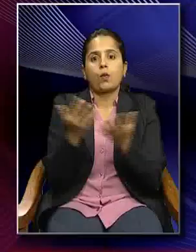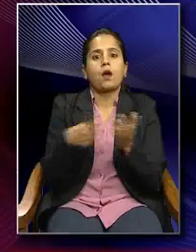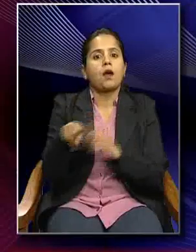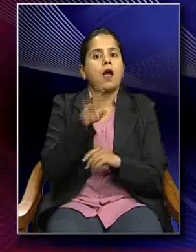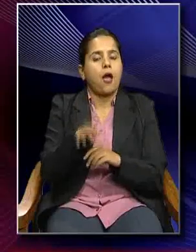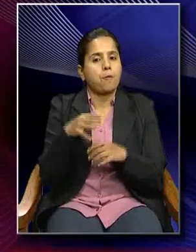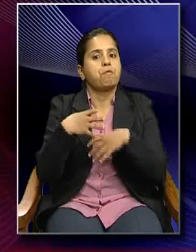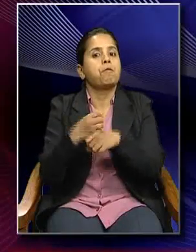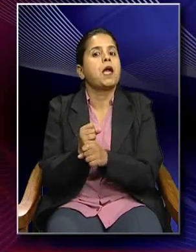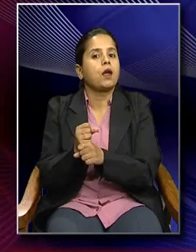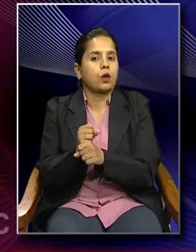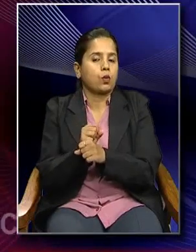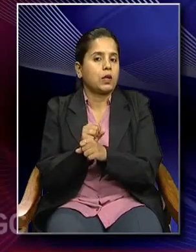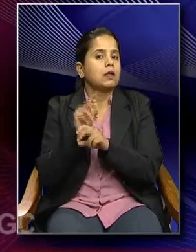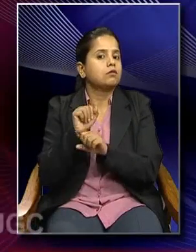made?